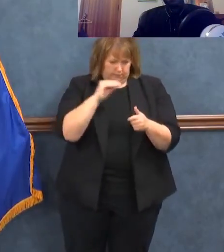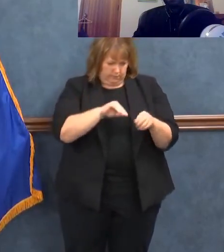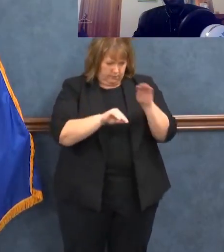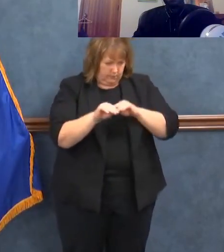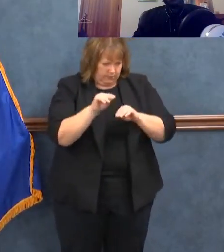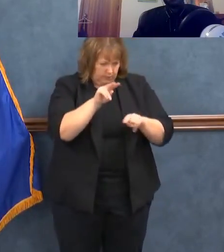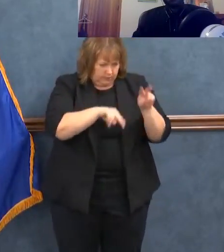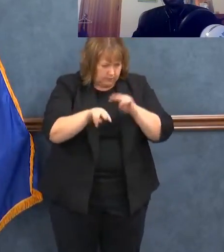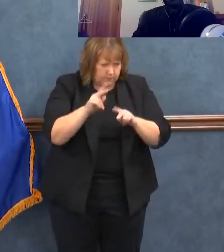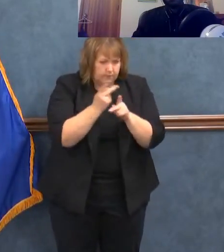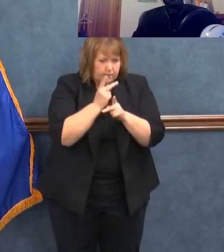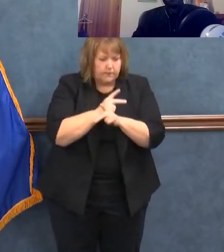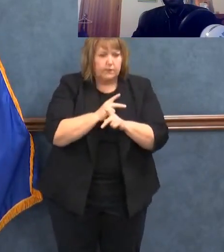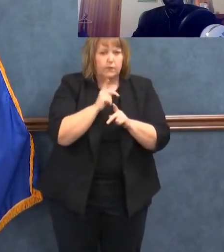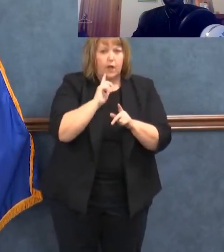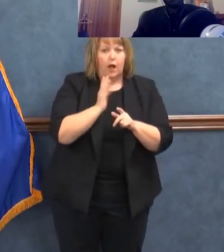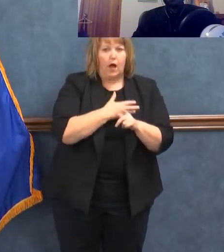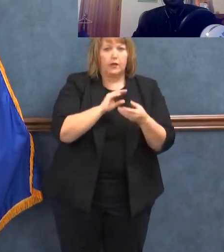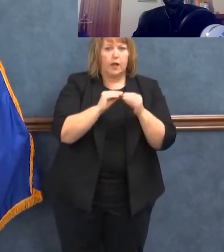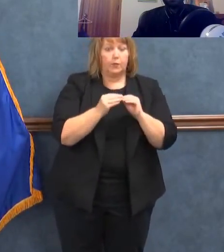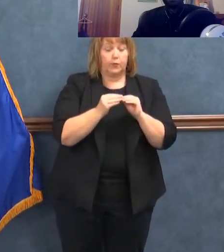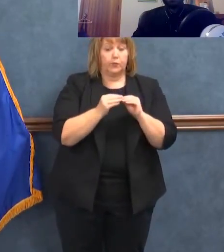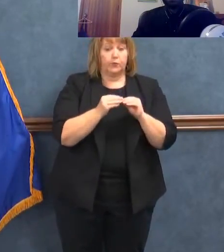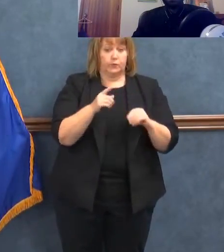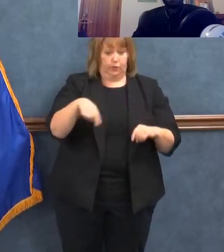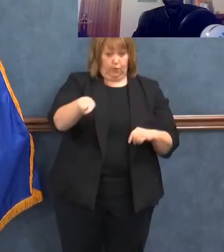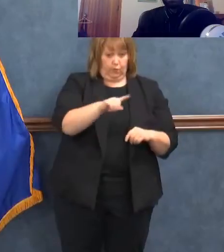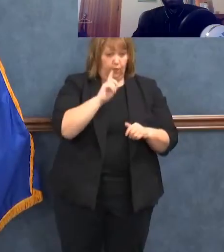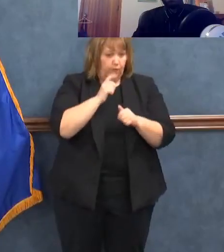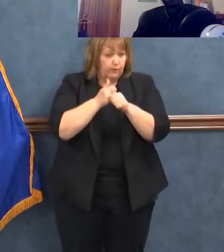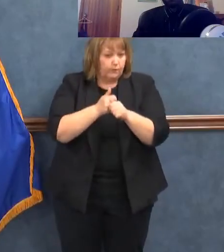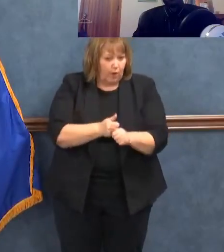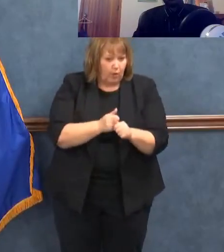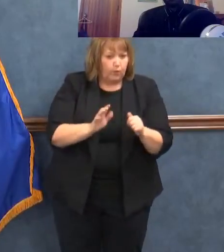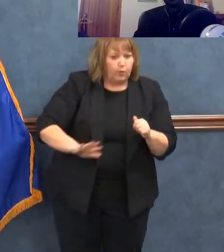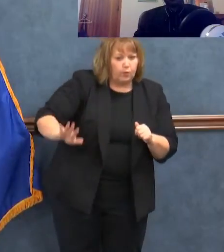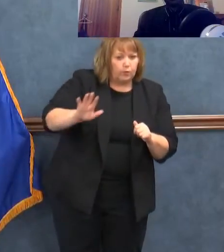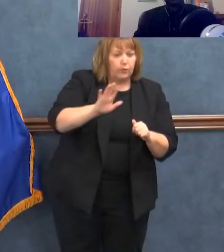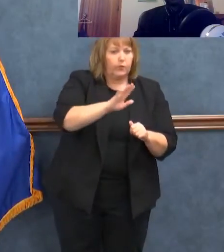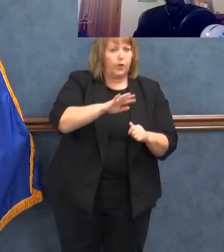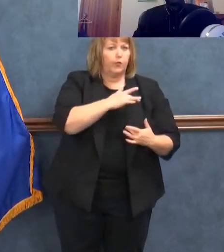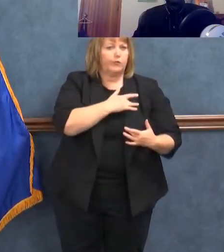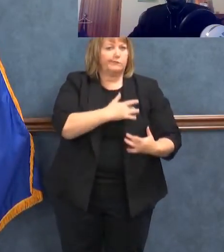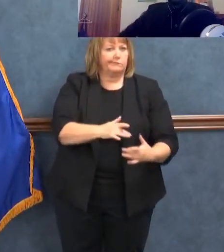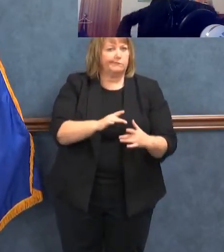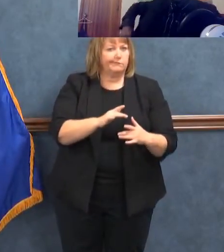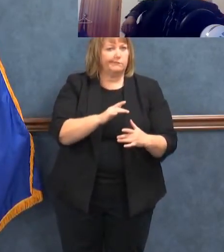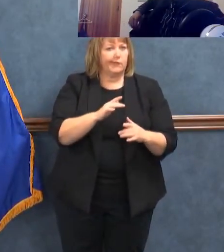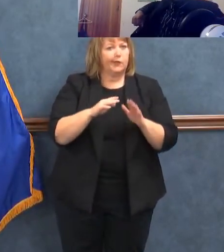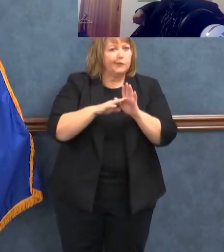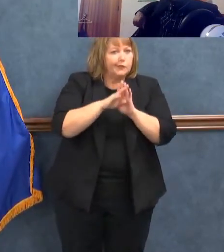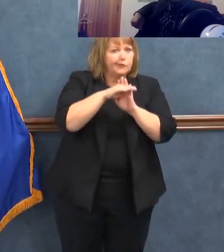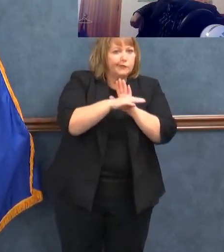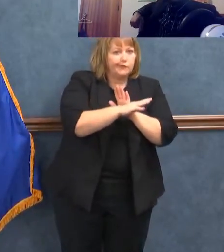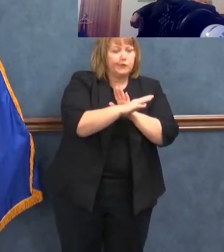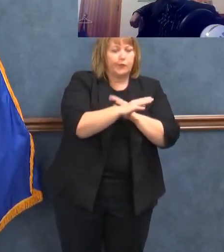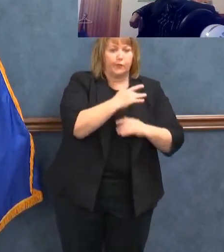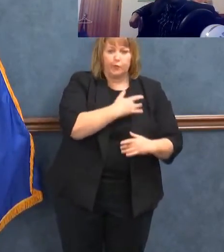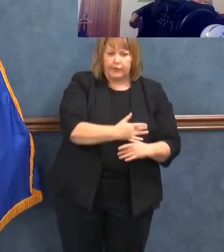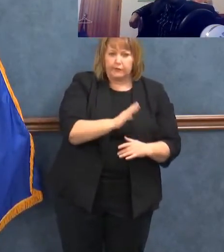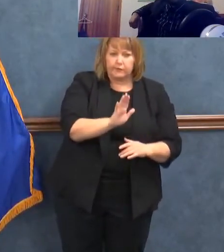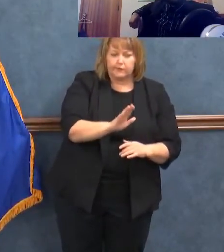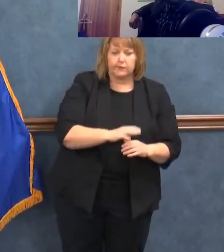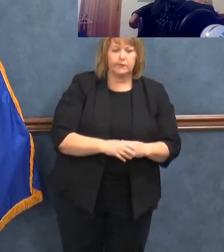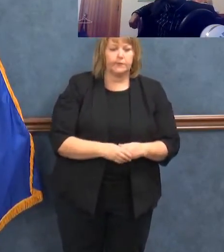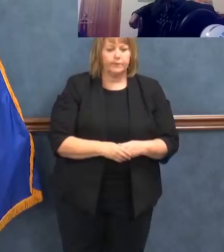to adjust our current criteria so that it more closely follows overall trends, minimizes the week-to-week or day-to-day